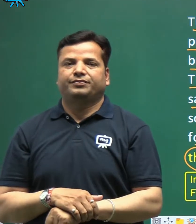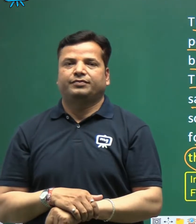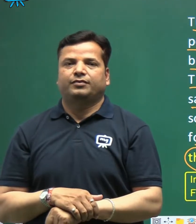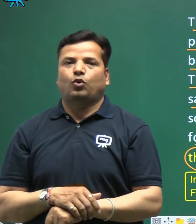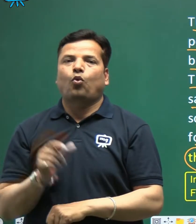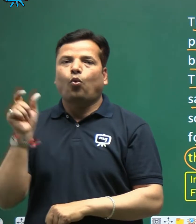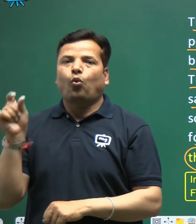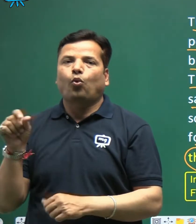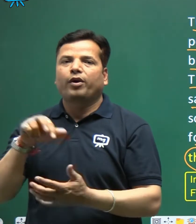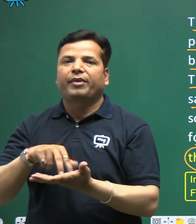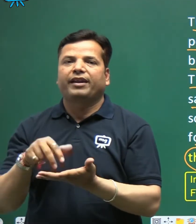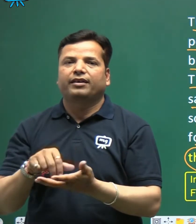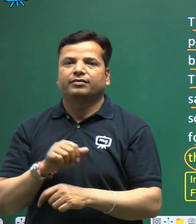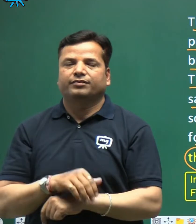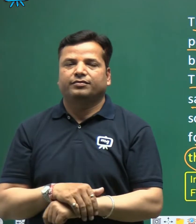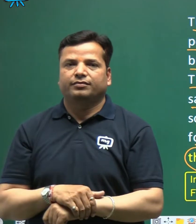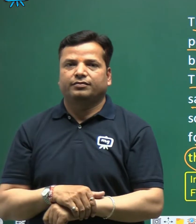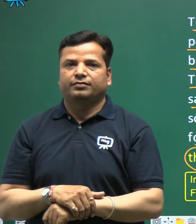Word meanings: